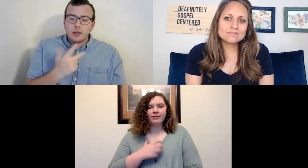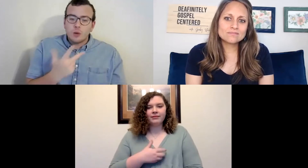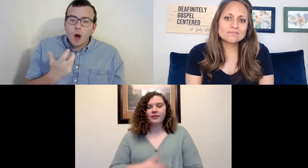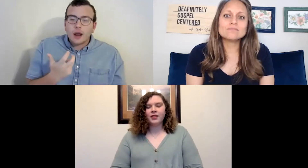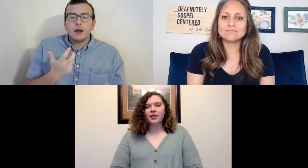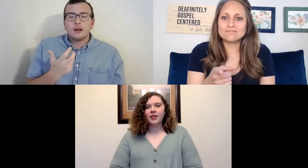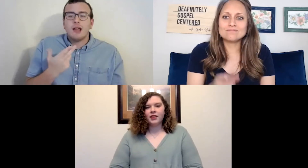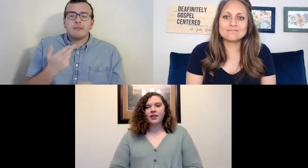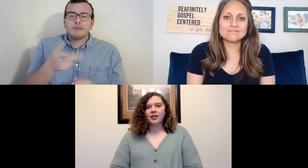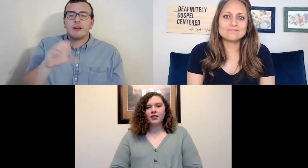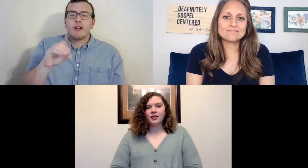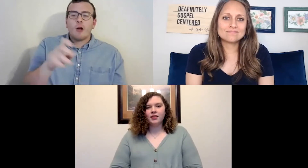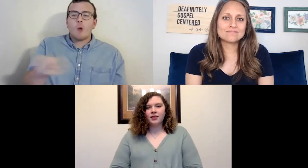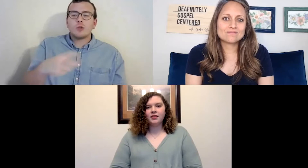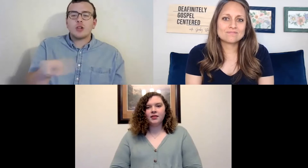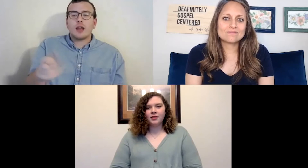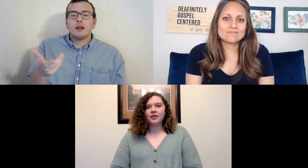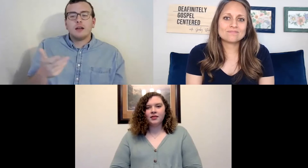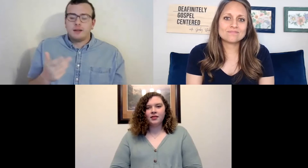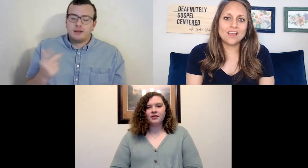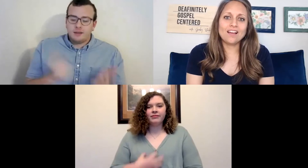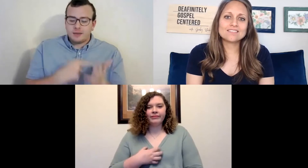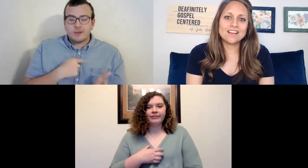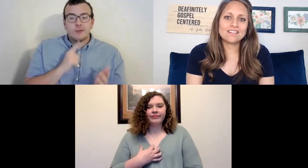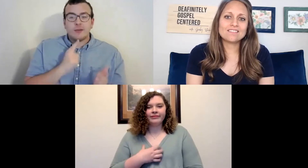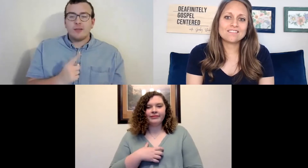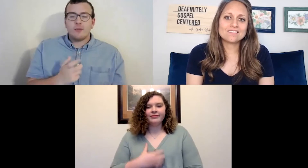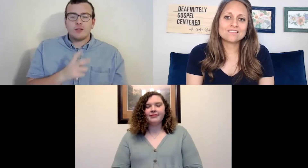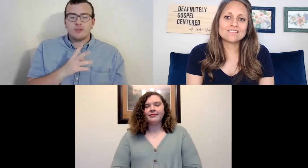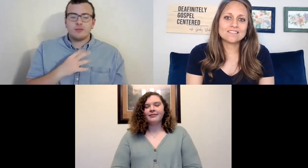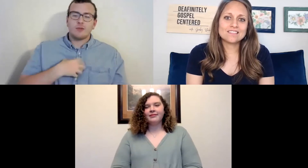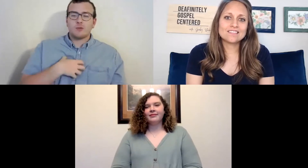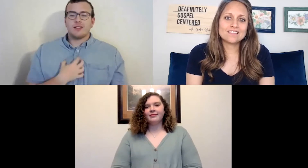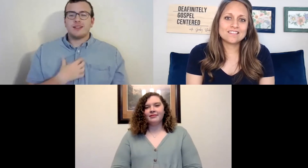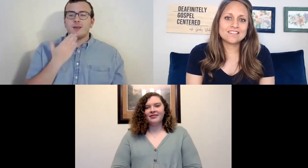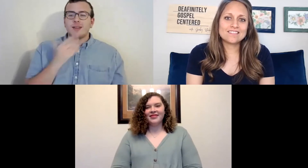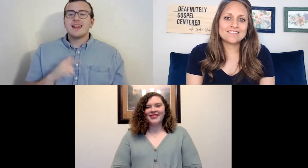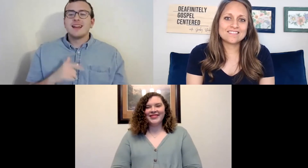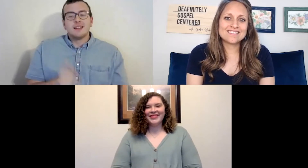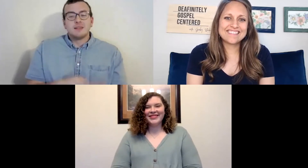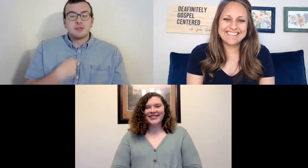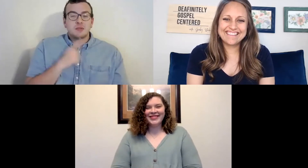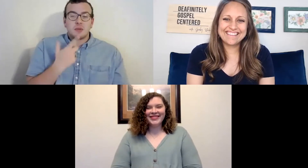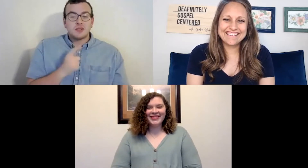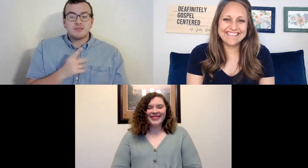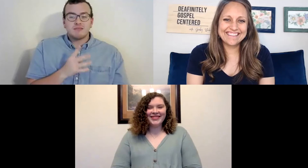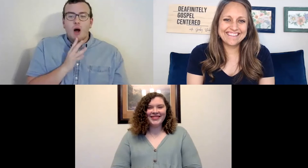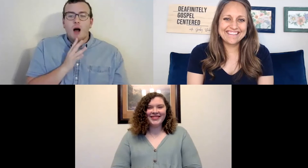I will code switch, code and that's what switching. happens between Yeah. English and ASL and everything. Sometimes This I'm is the same talking, for and that.